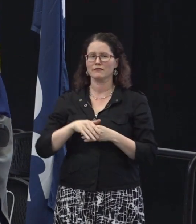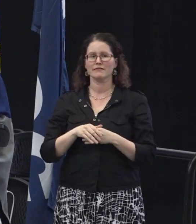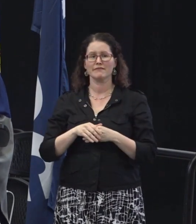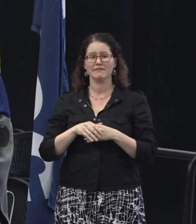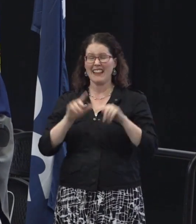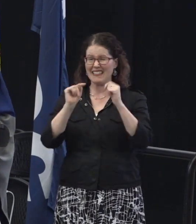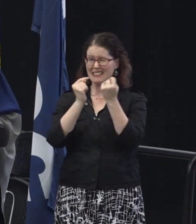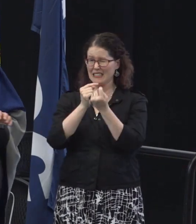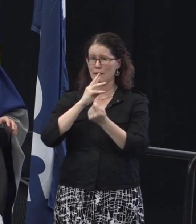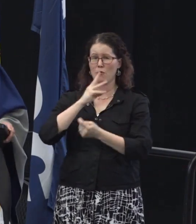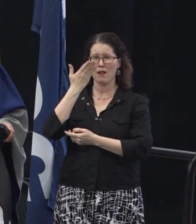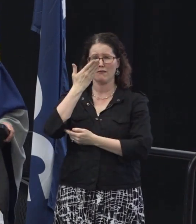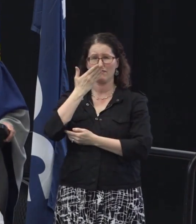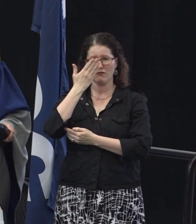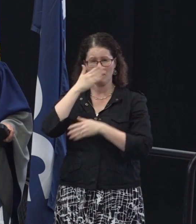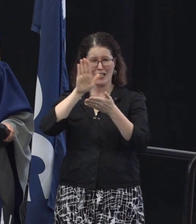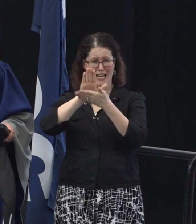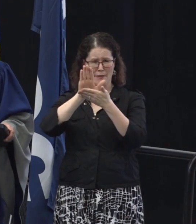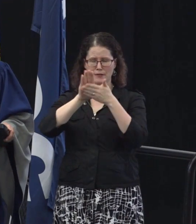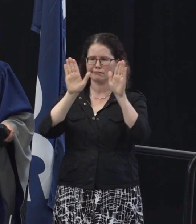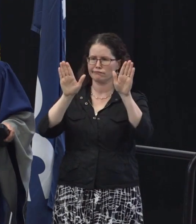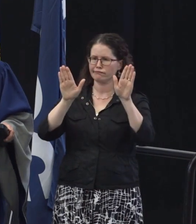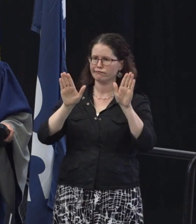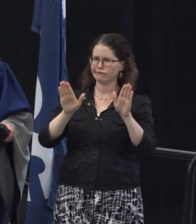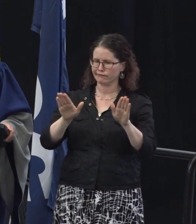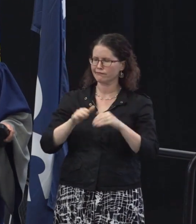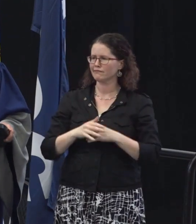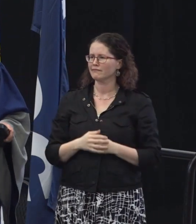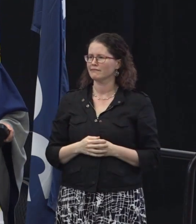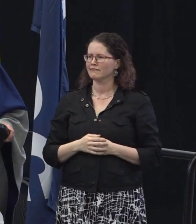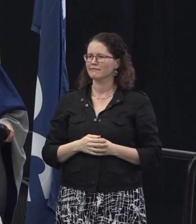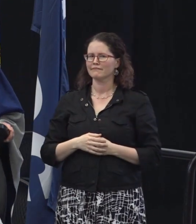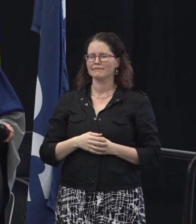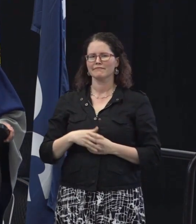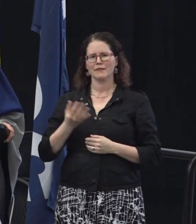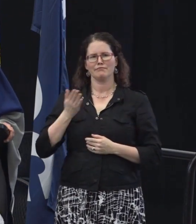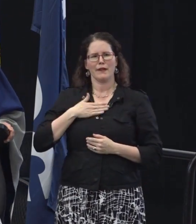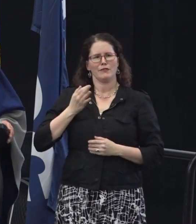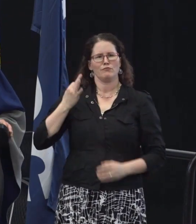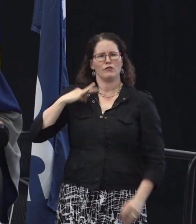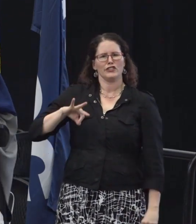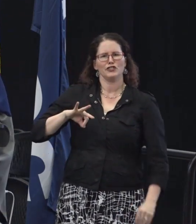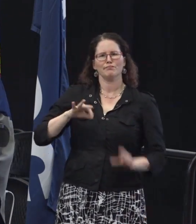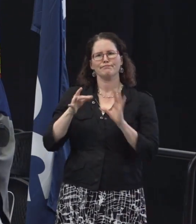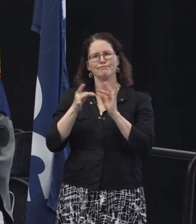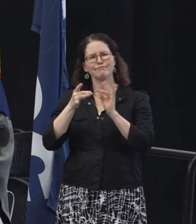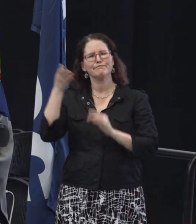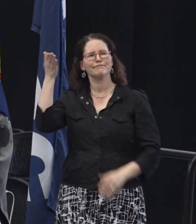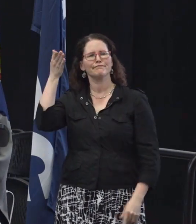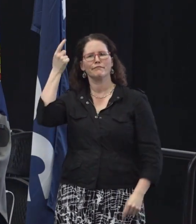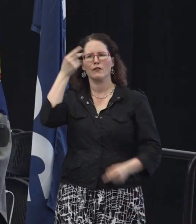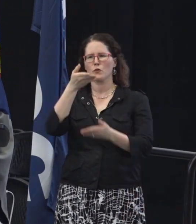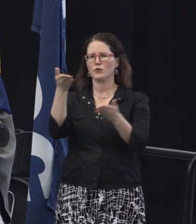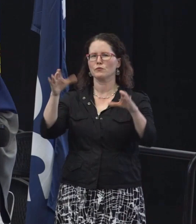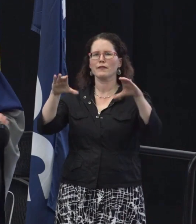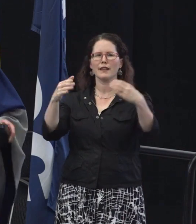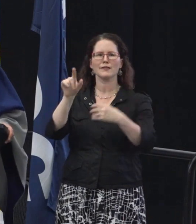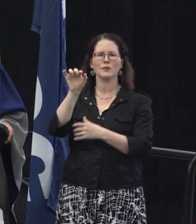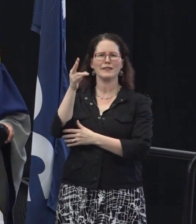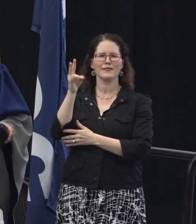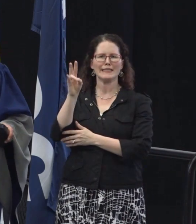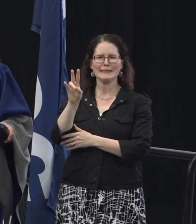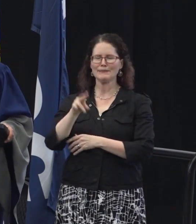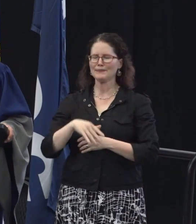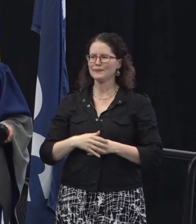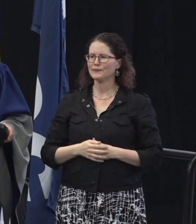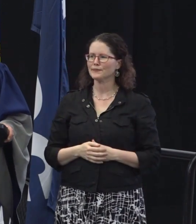Waterfront campus, it's my pleasure to be addressing the class of 2017. Now, graduates, we are